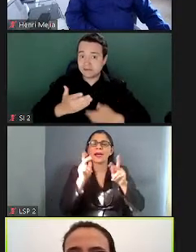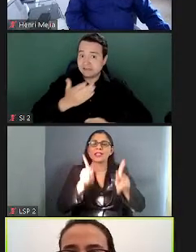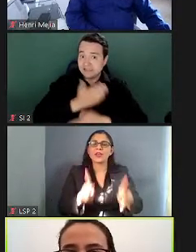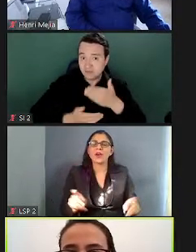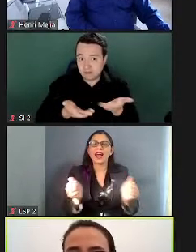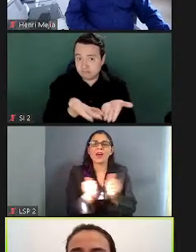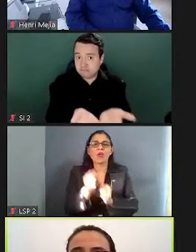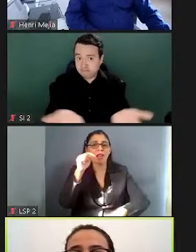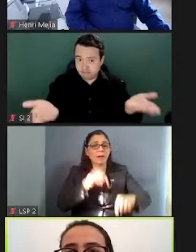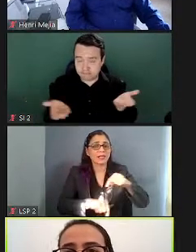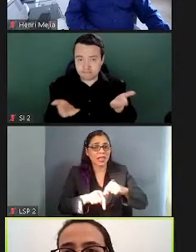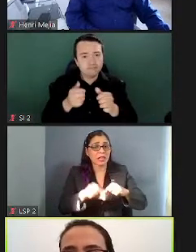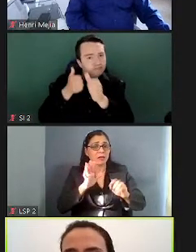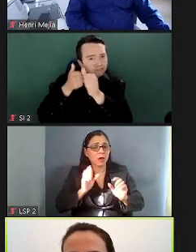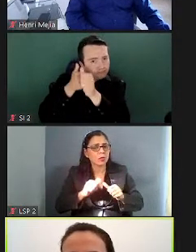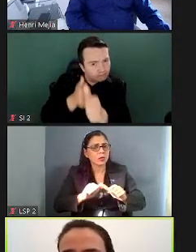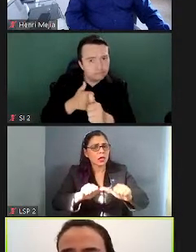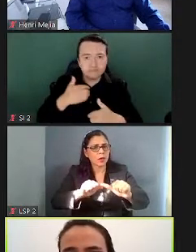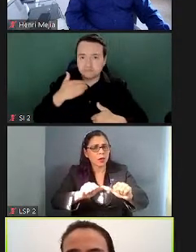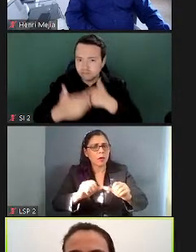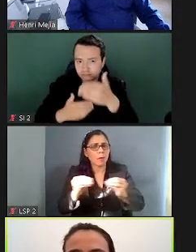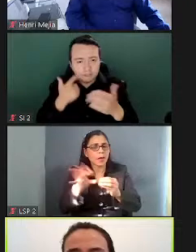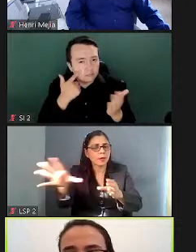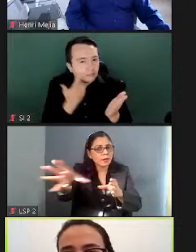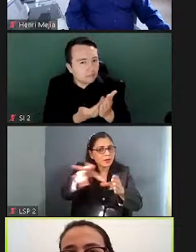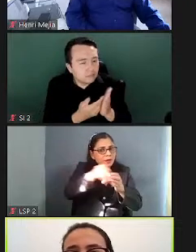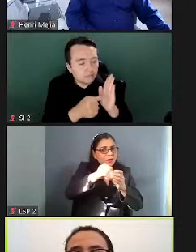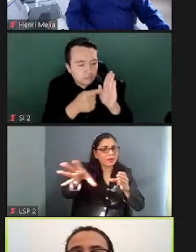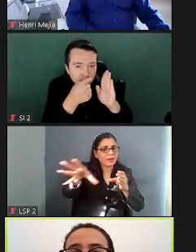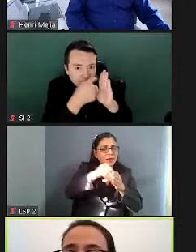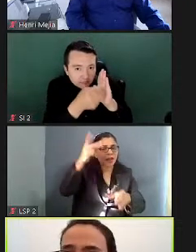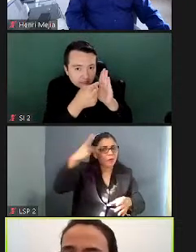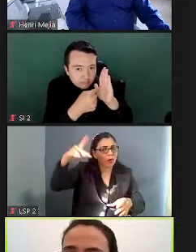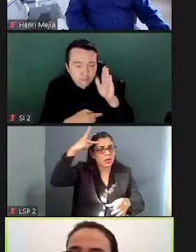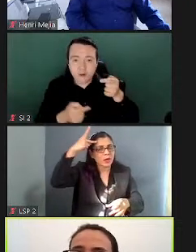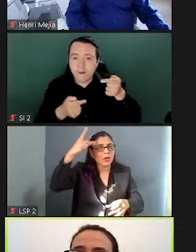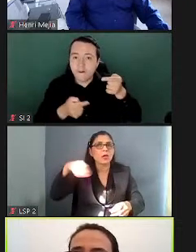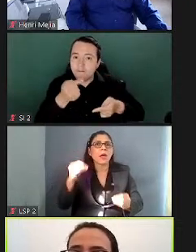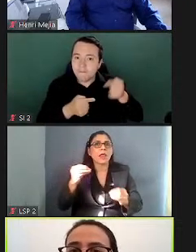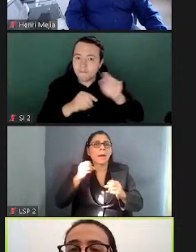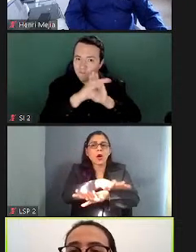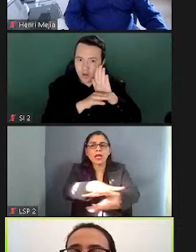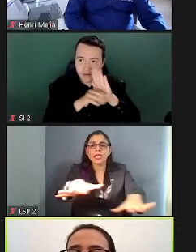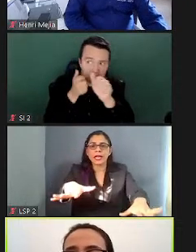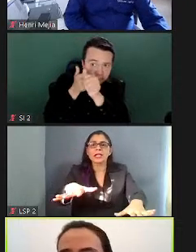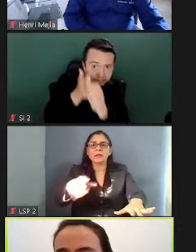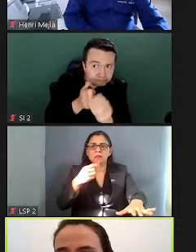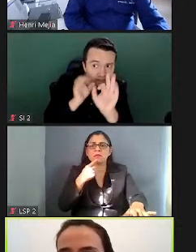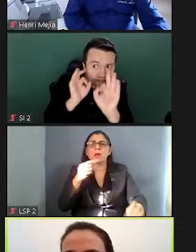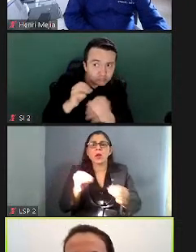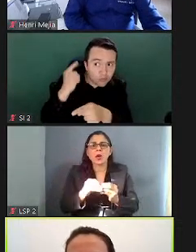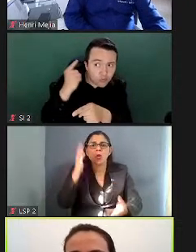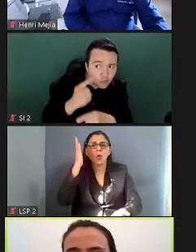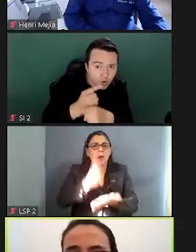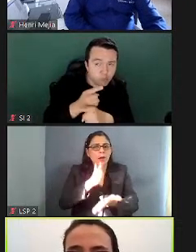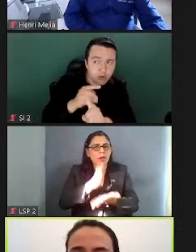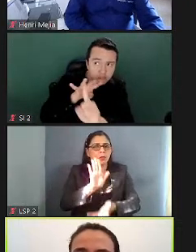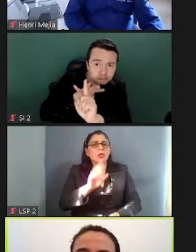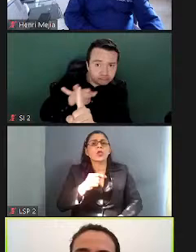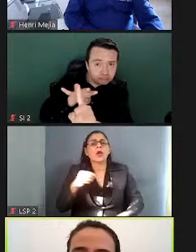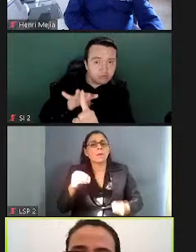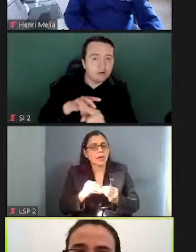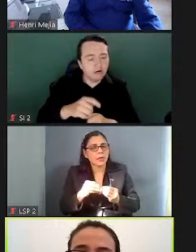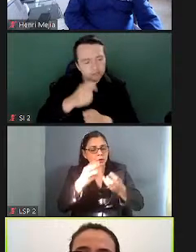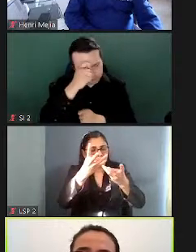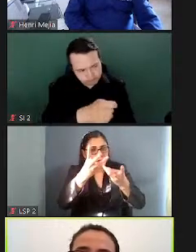persons with disabilities in the follow-up of the implementation of public policies their compliance and incidents acknowledging their